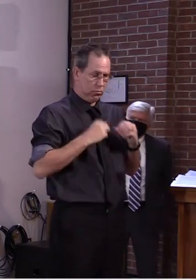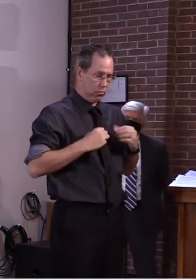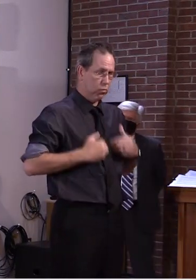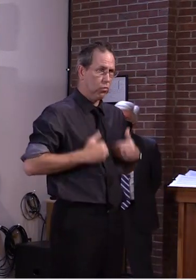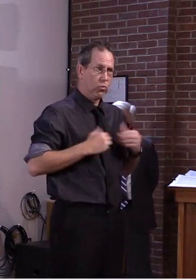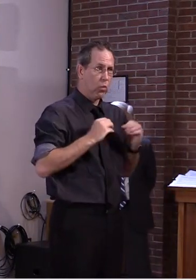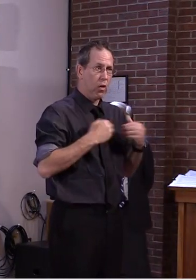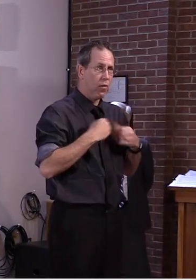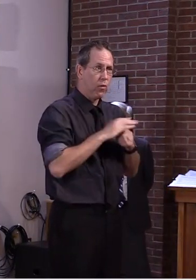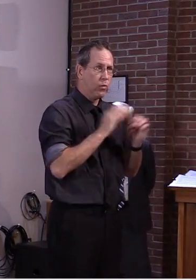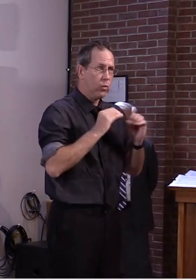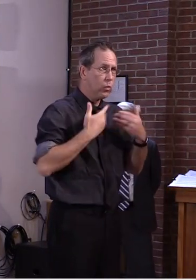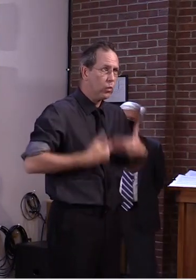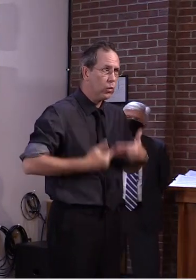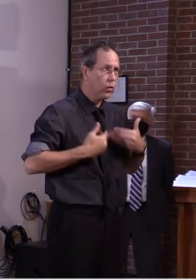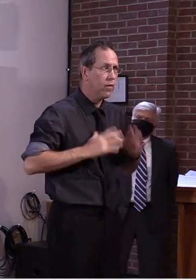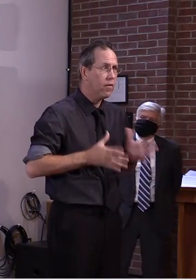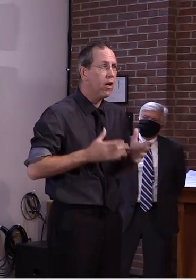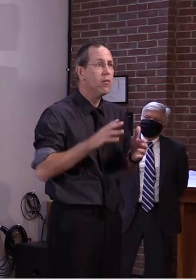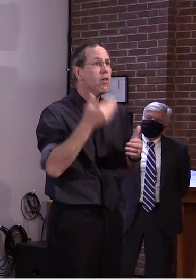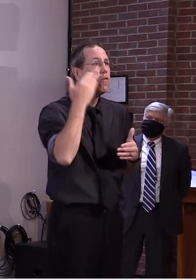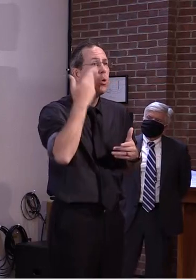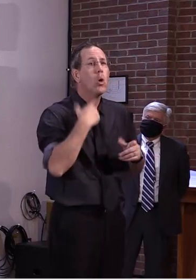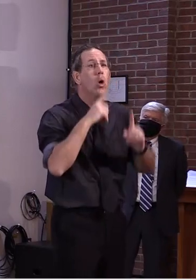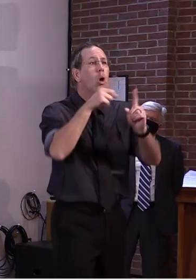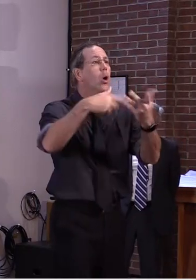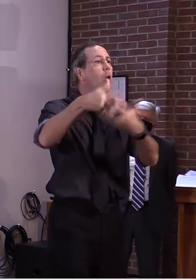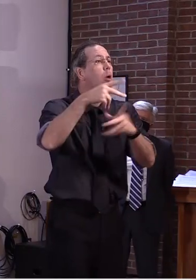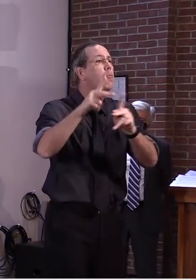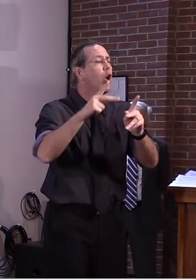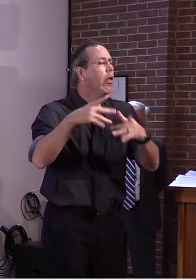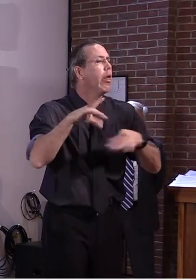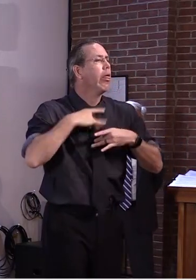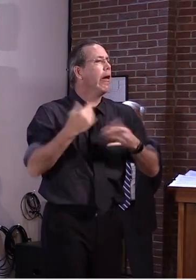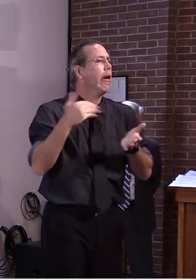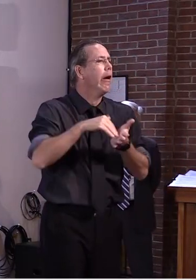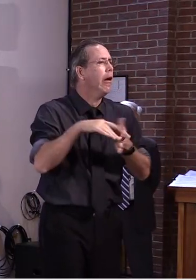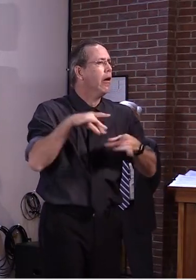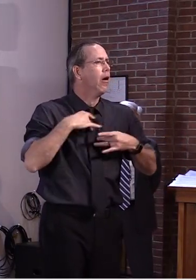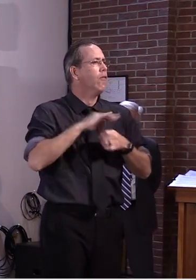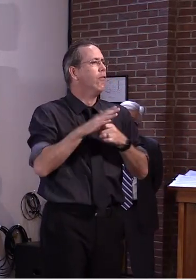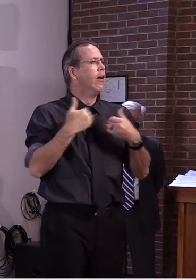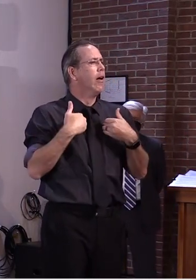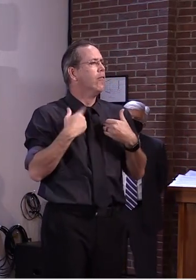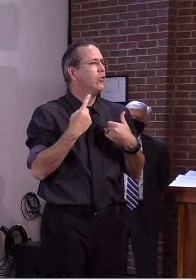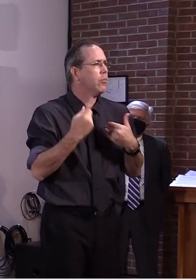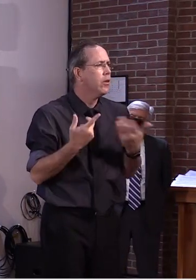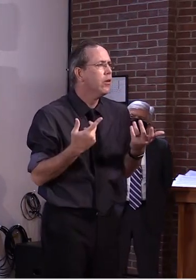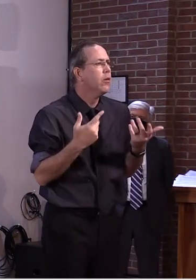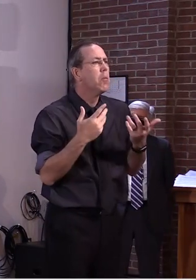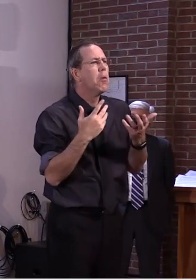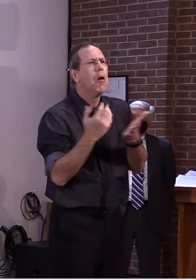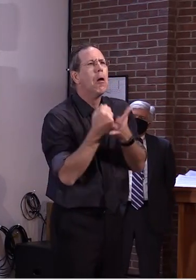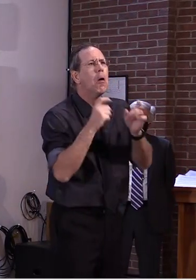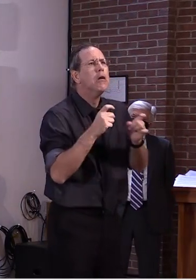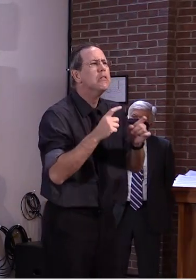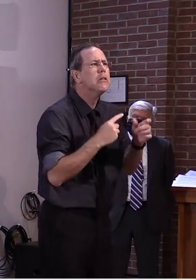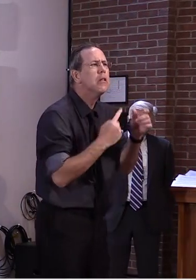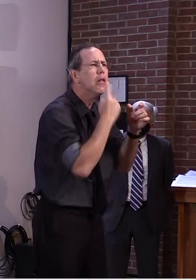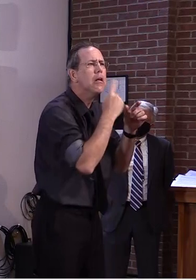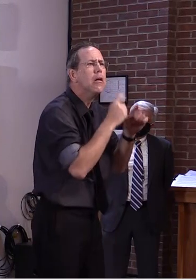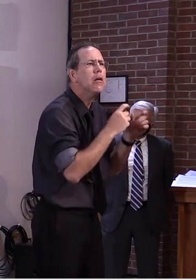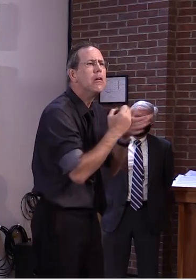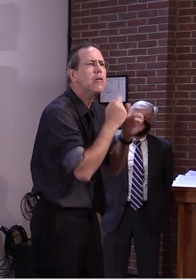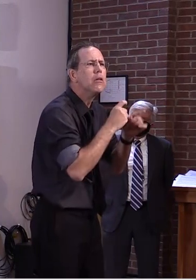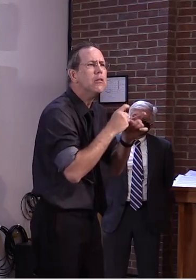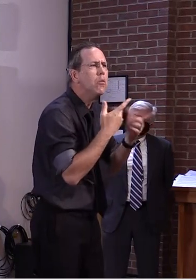been exposed, but may have been tested too early for it to show up on the test, or you could be exposed to COVID-19 after